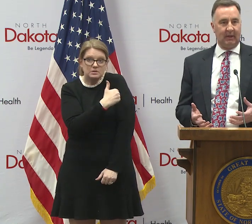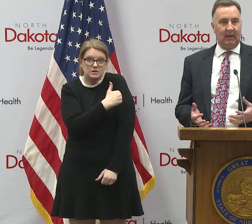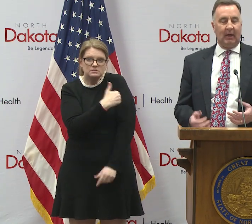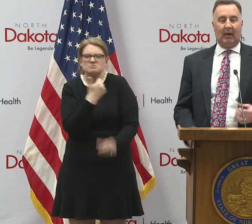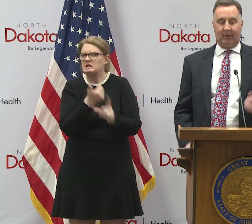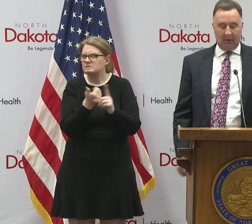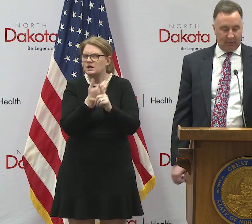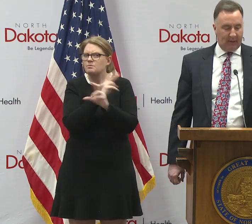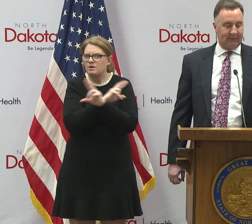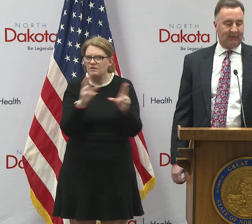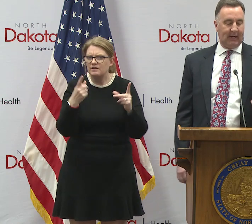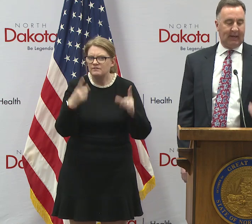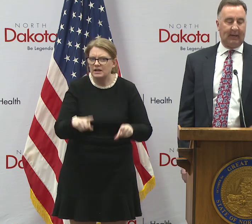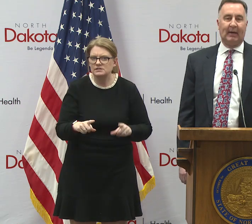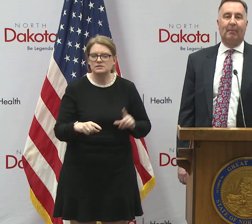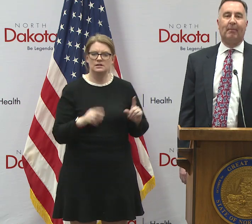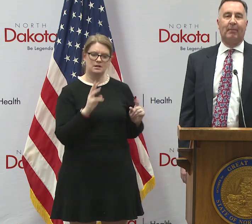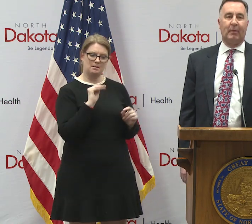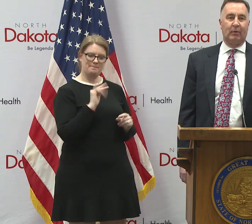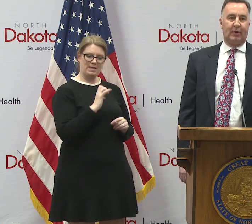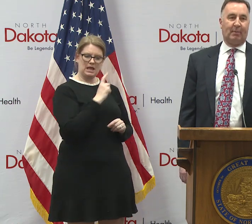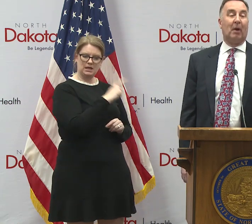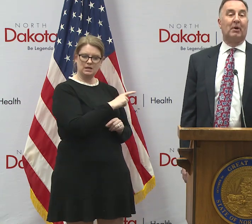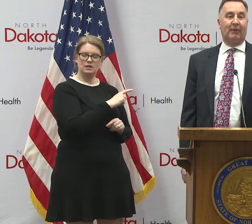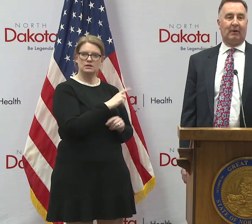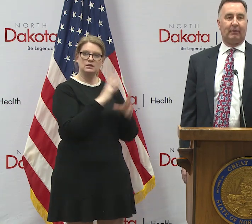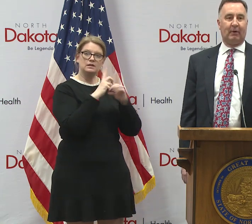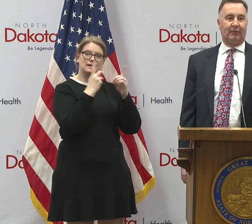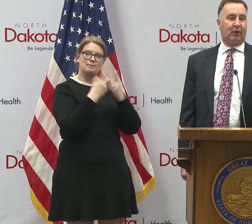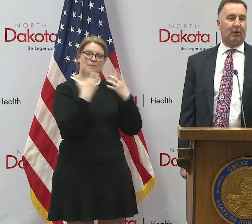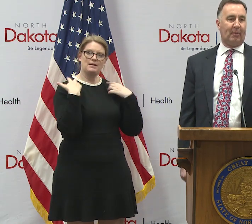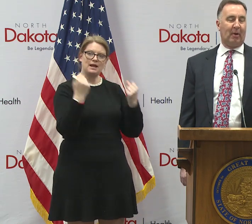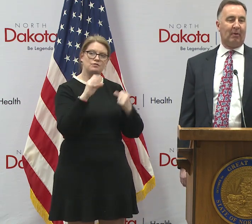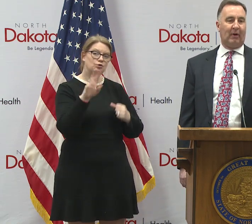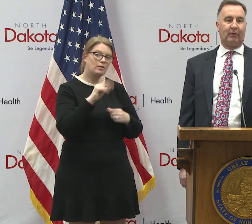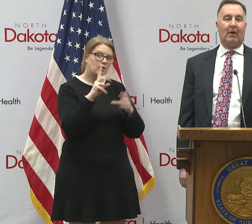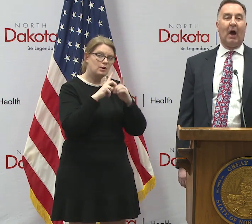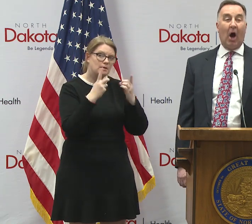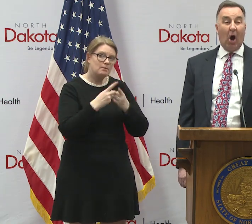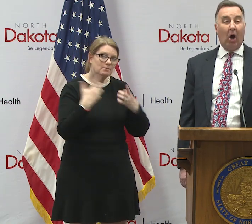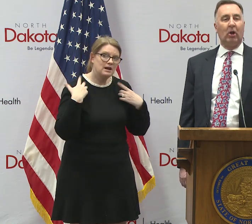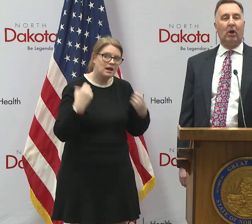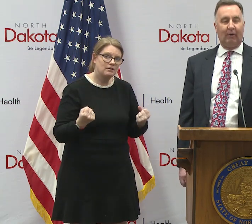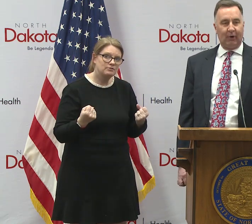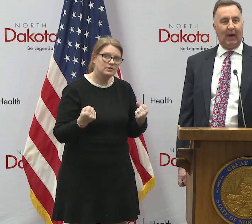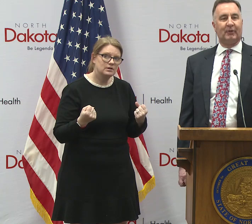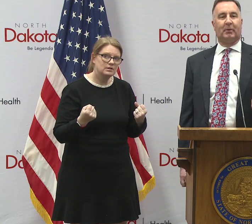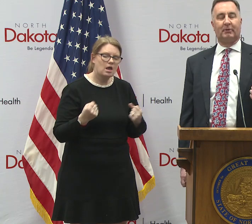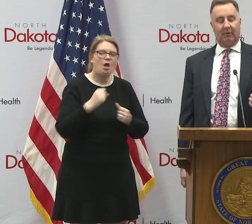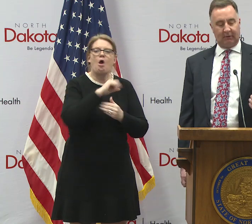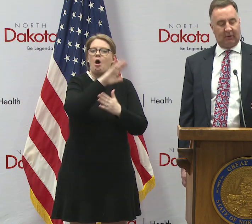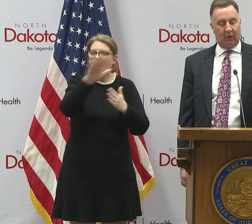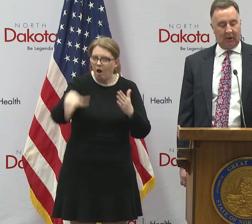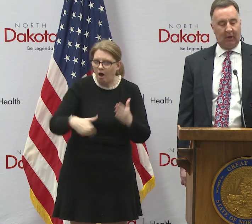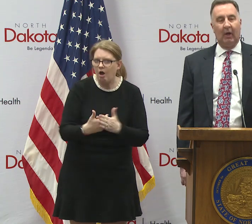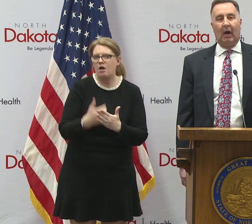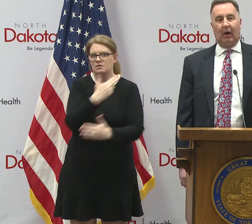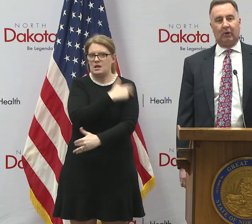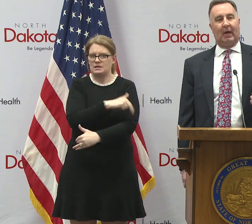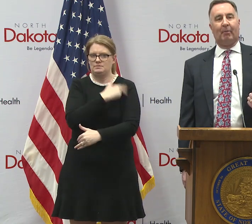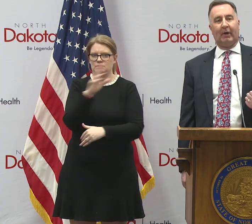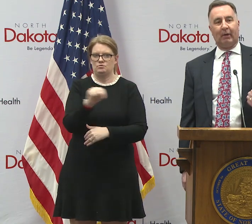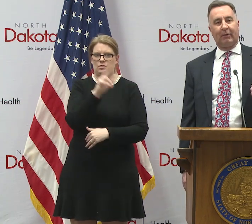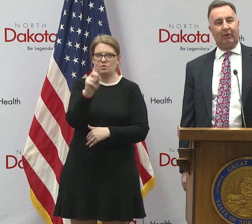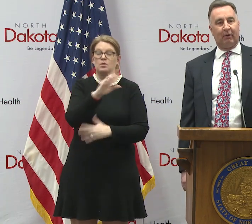this. You heard Mike say the Department of Health, the North Dakota Department of Health, all of your hospitals in North Dakota